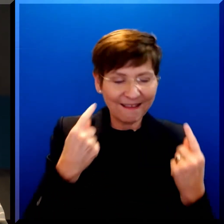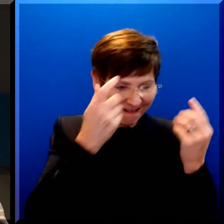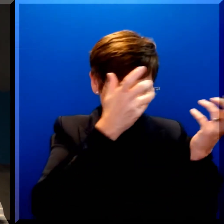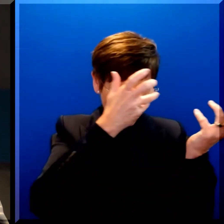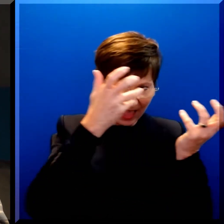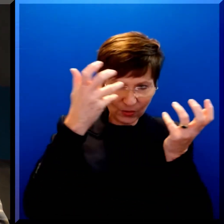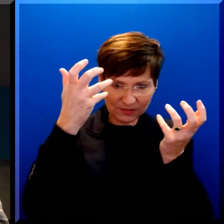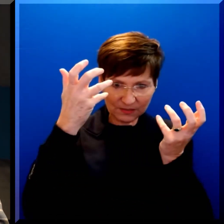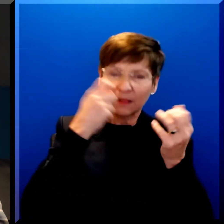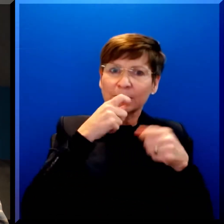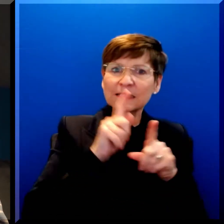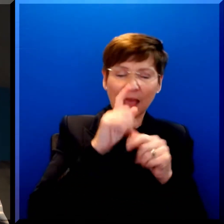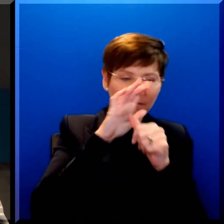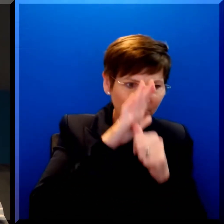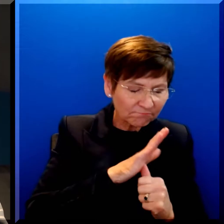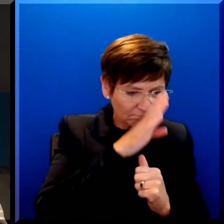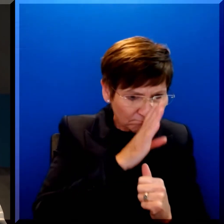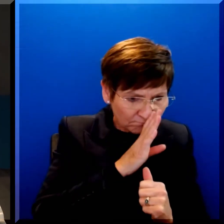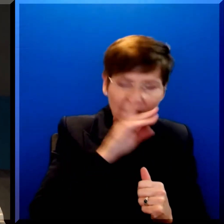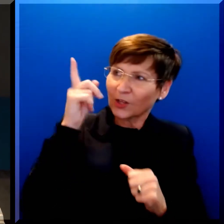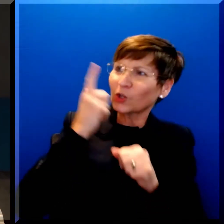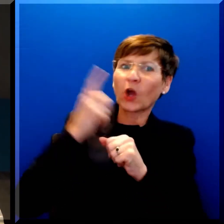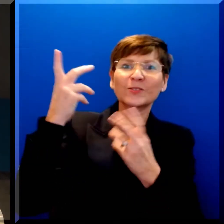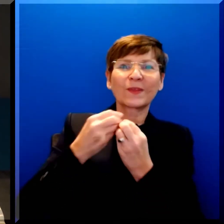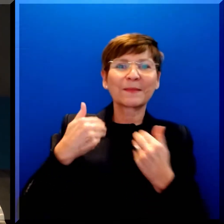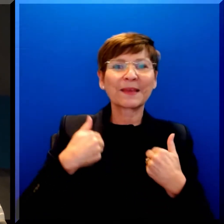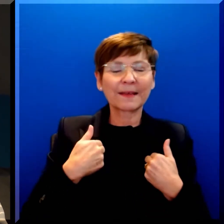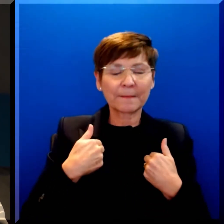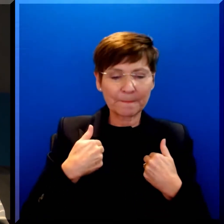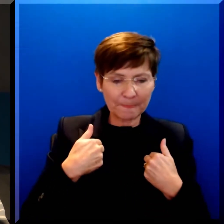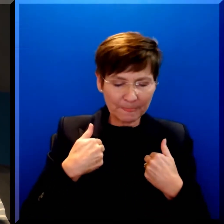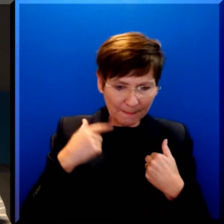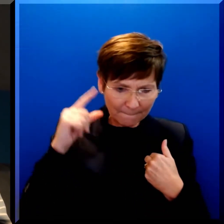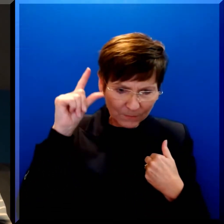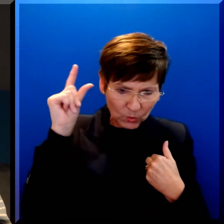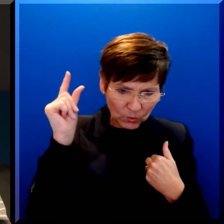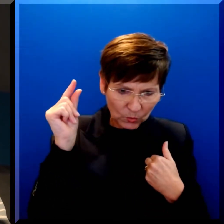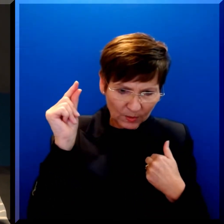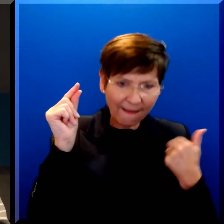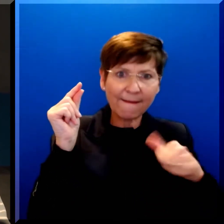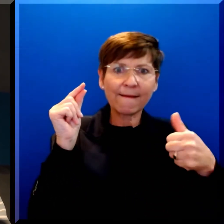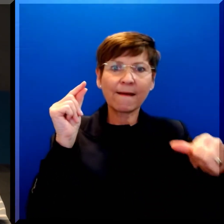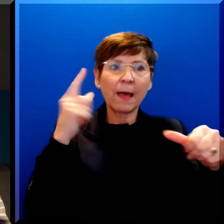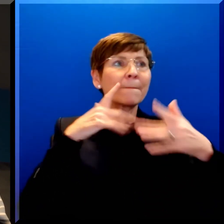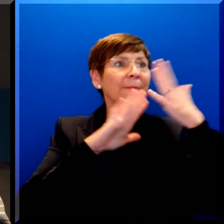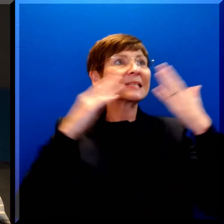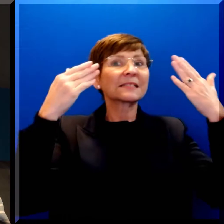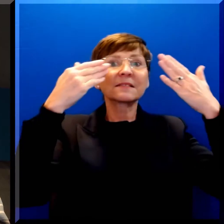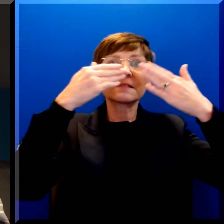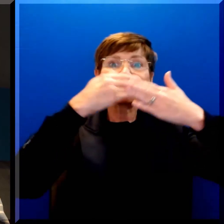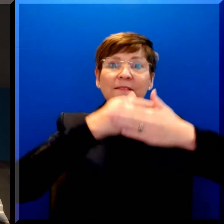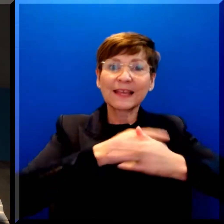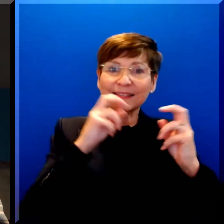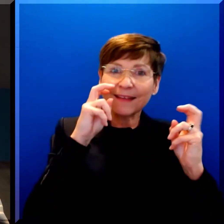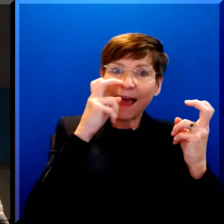God is with me even in cloudy times. The moon, God brings light